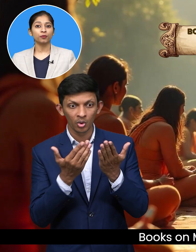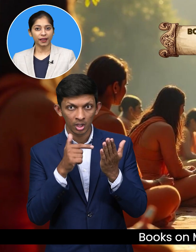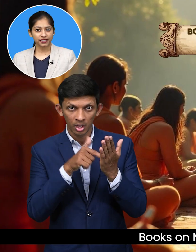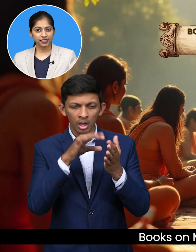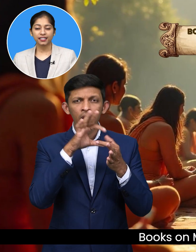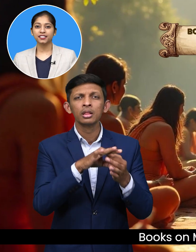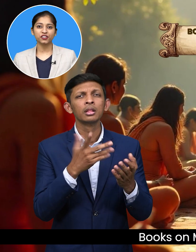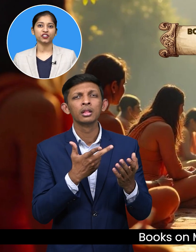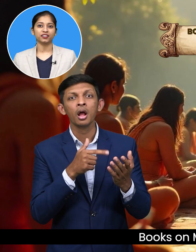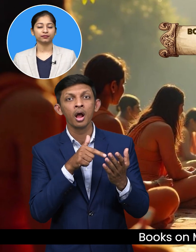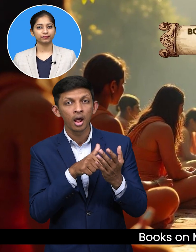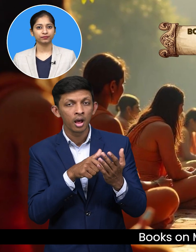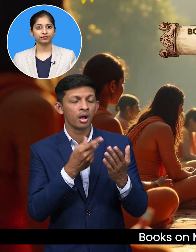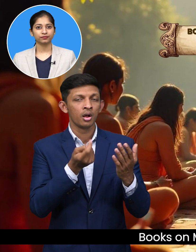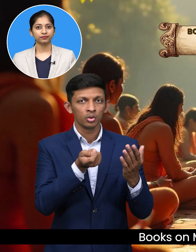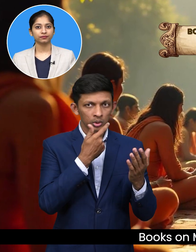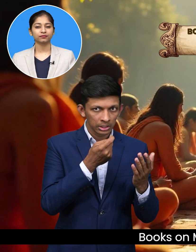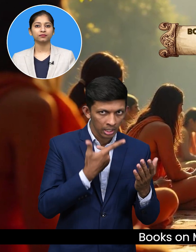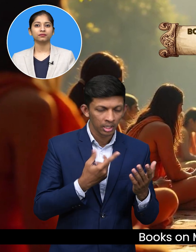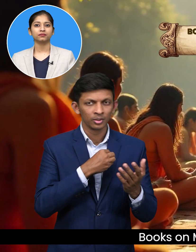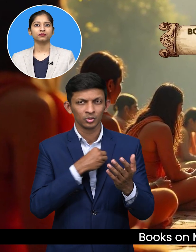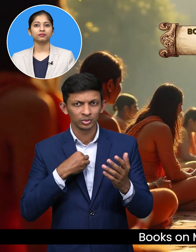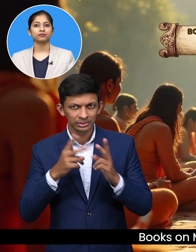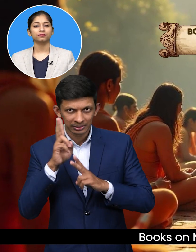Books on medicine and surgery.